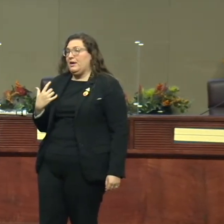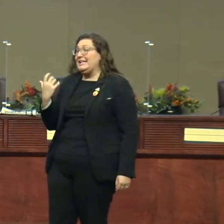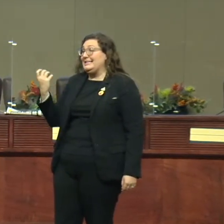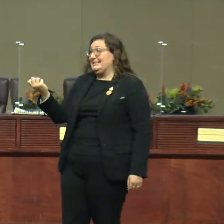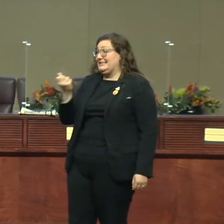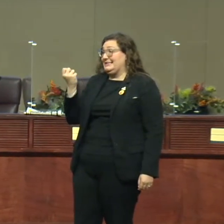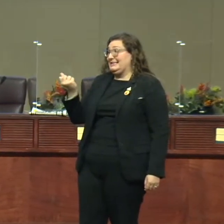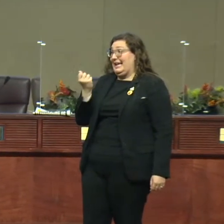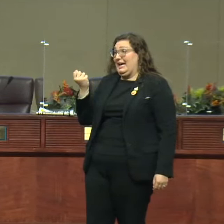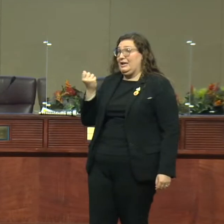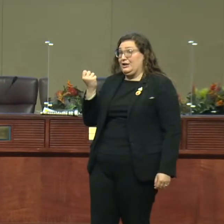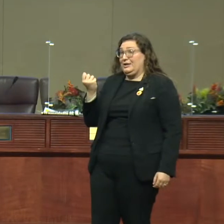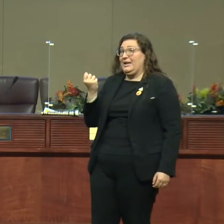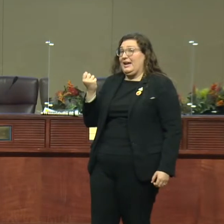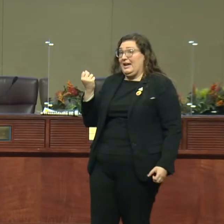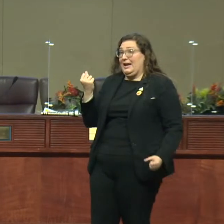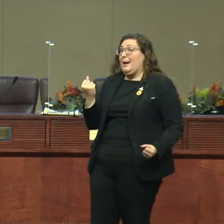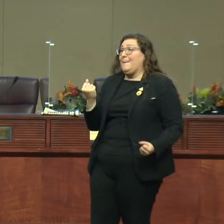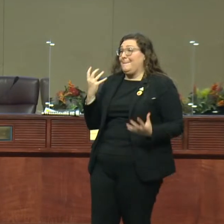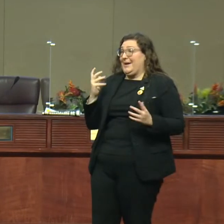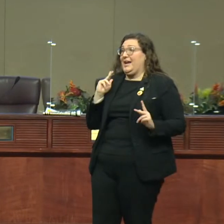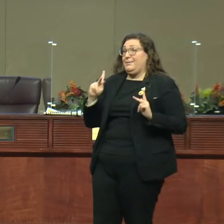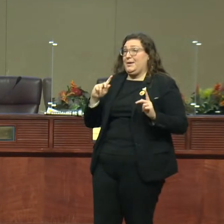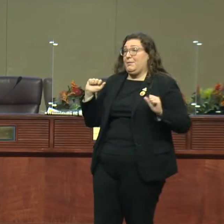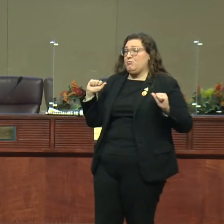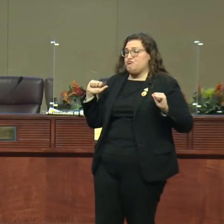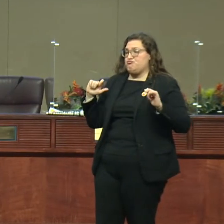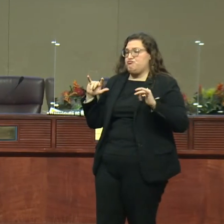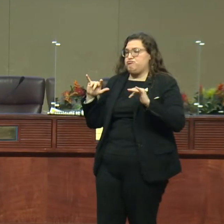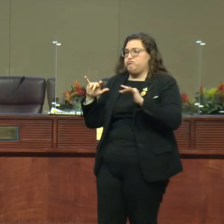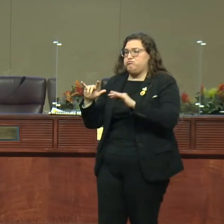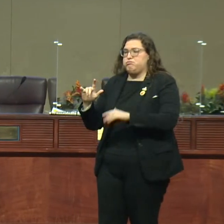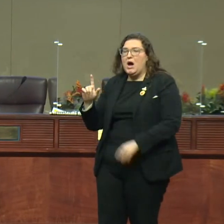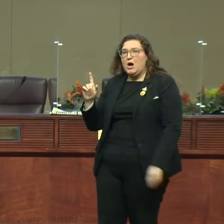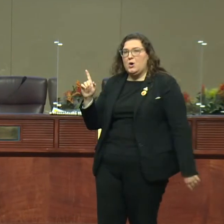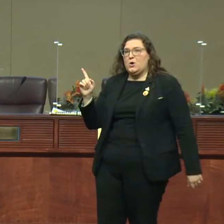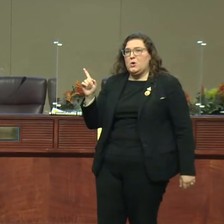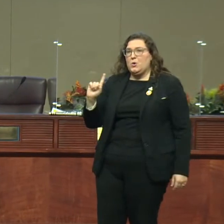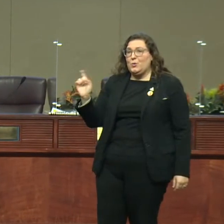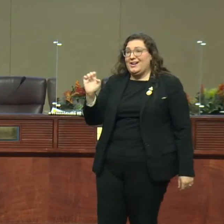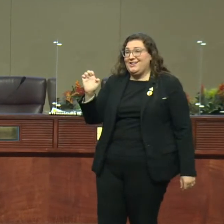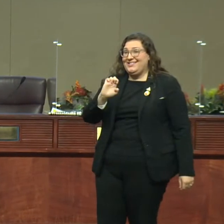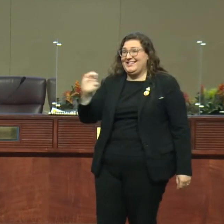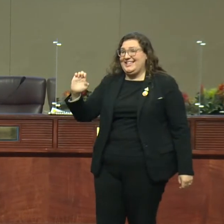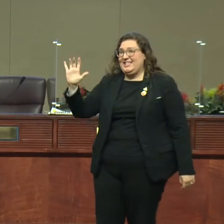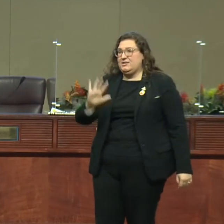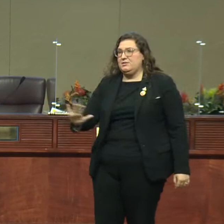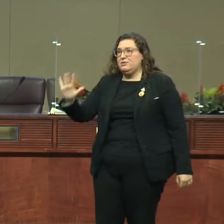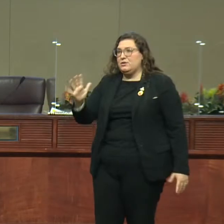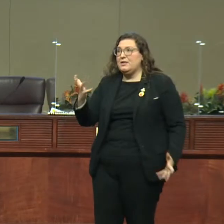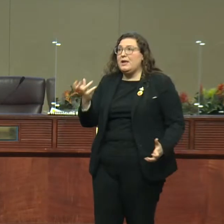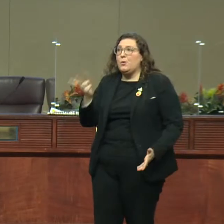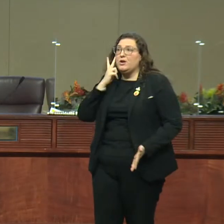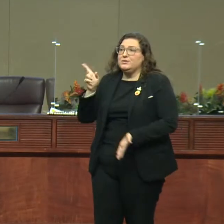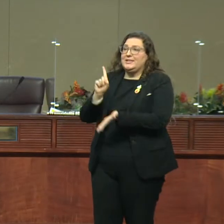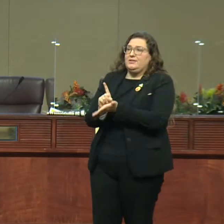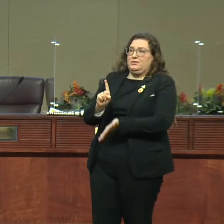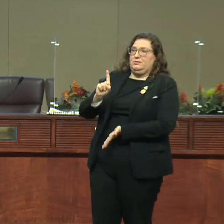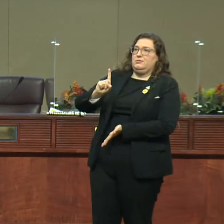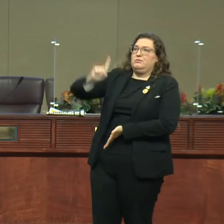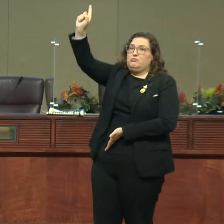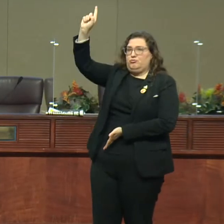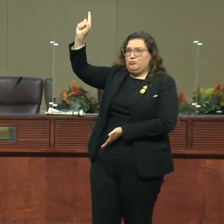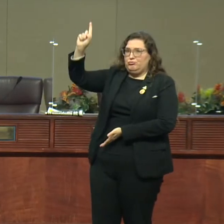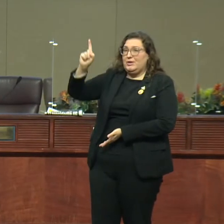expected to head over to the coast to watch some astronauts shoot up into space. What is your recommendation for people here? Should they stay at home, watch it